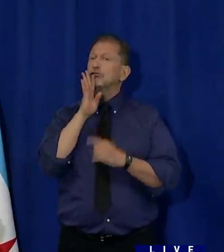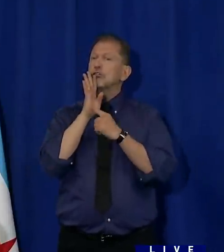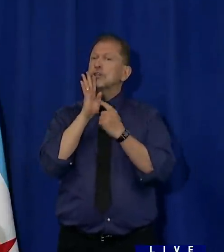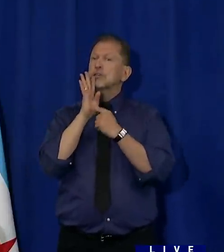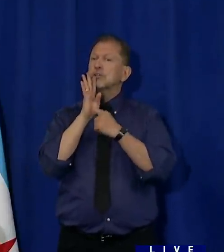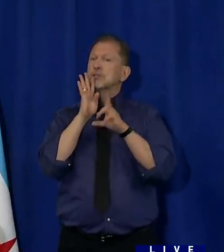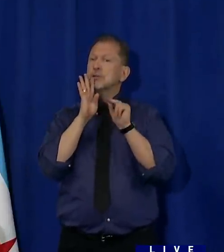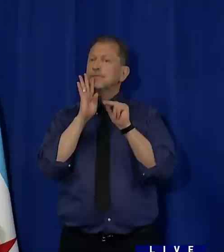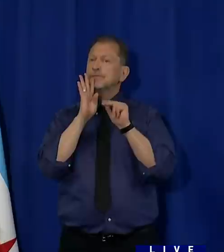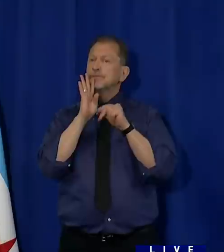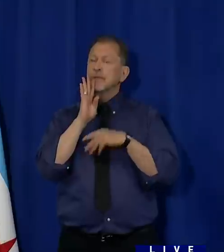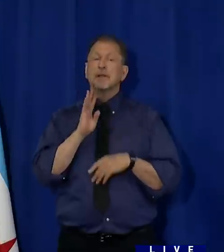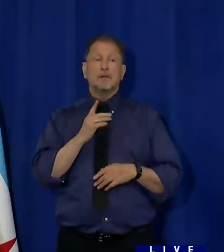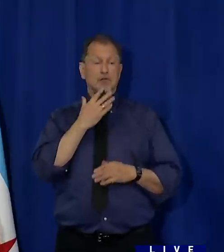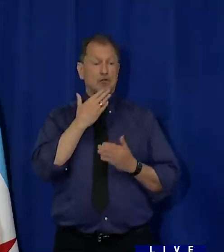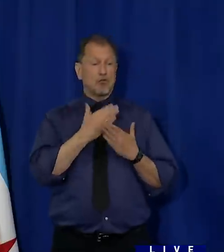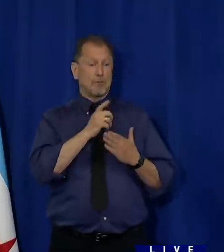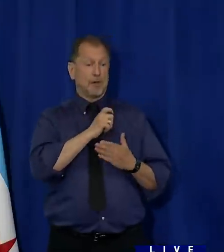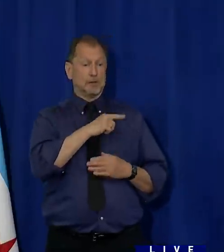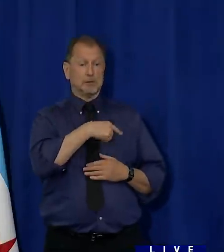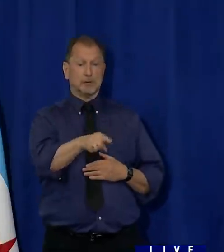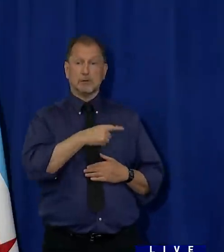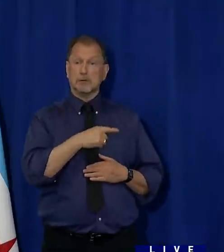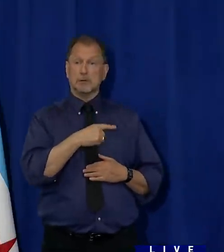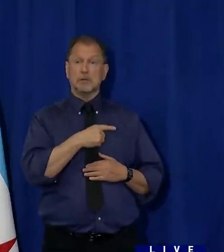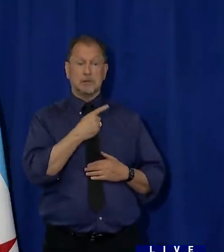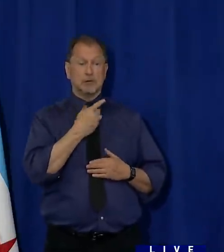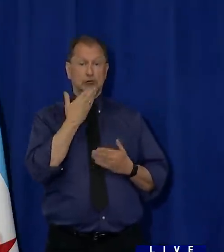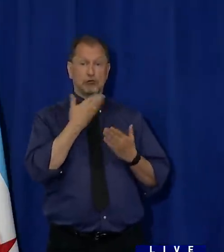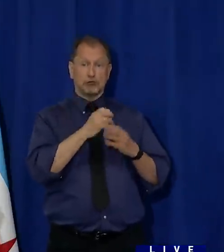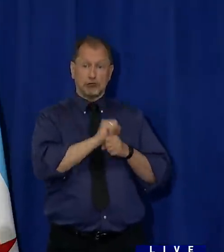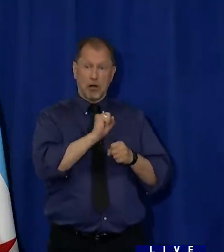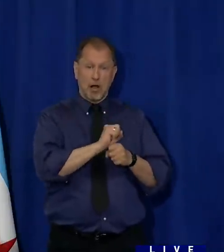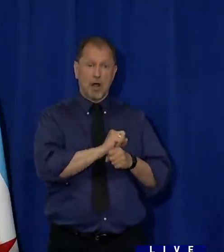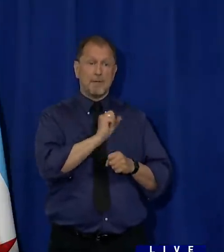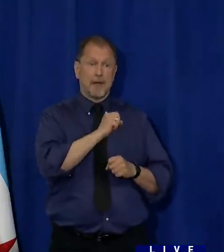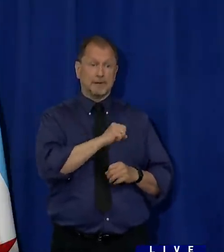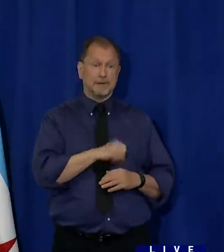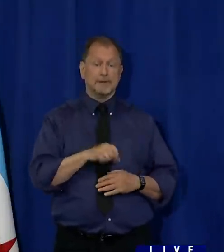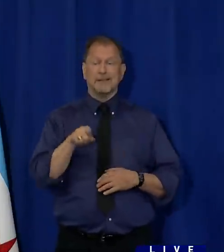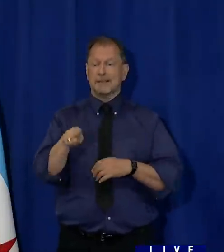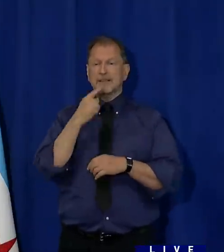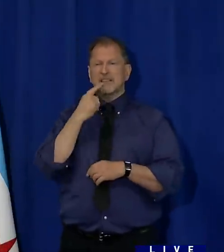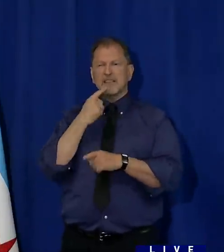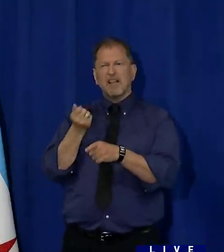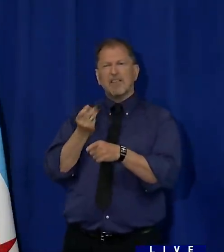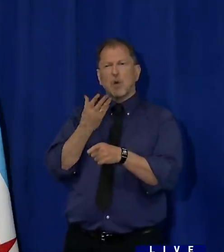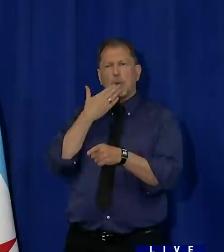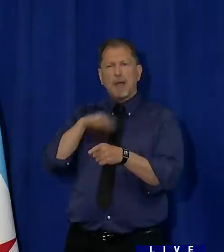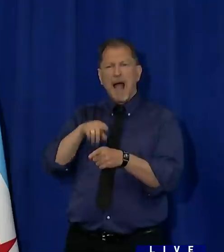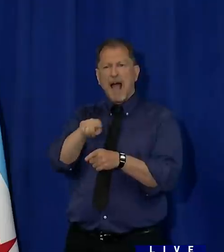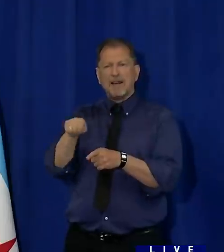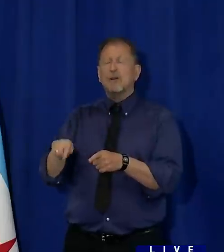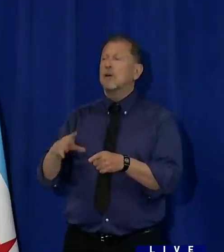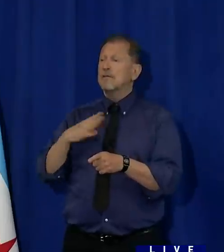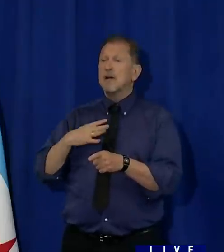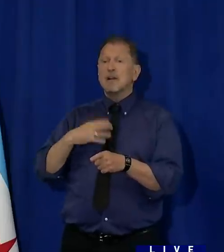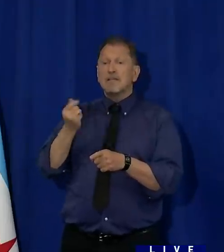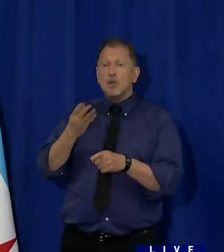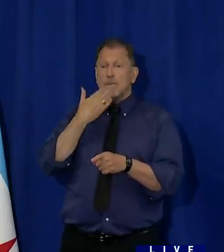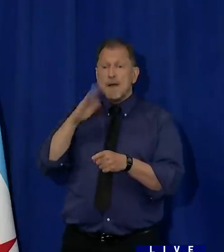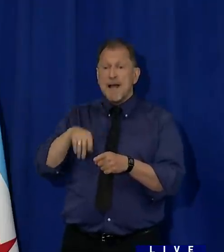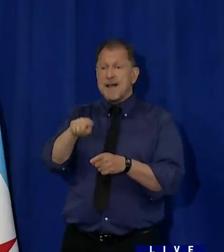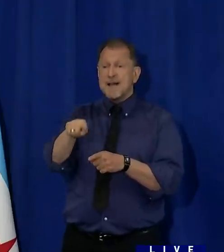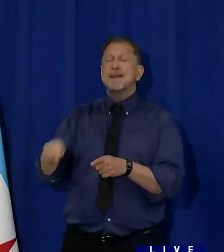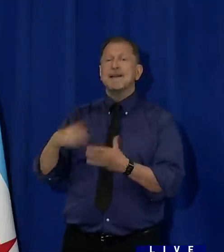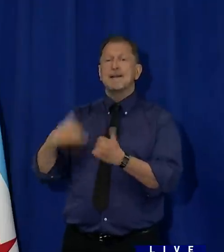they're good officers, that we did a good job, and that these are few bad apples. Let's now be the good